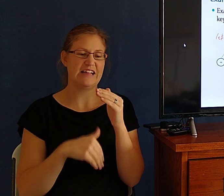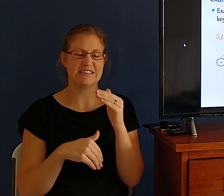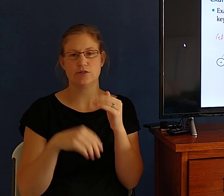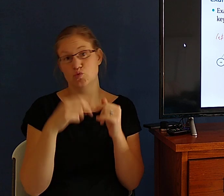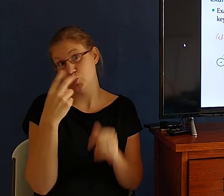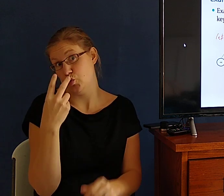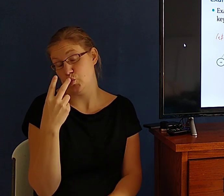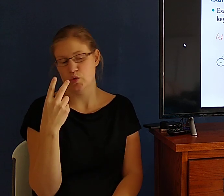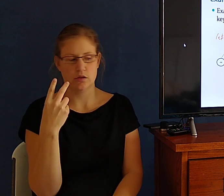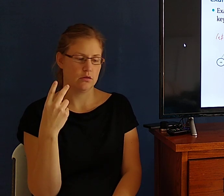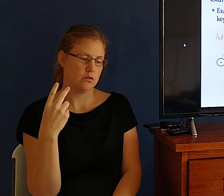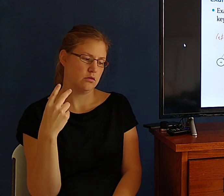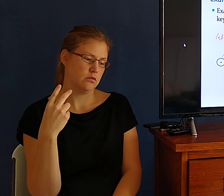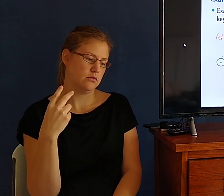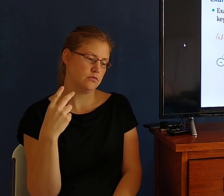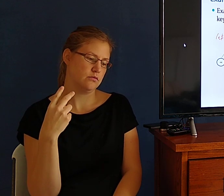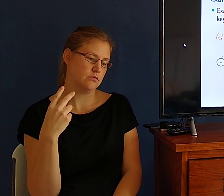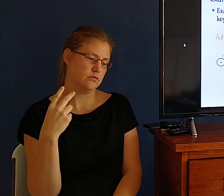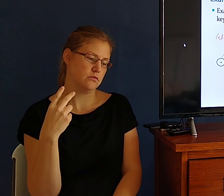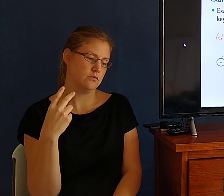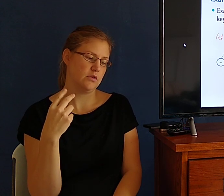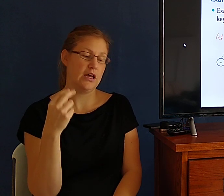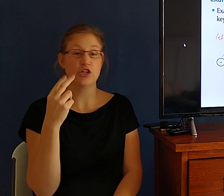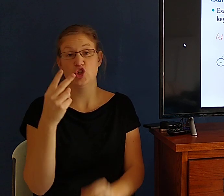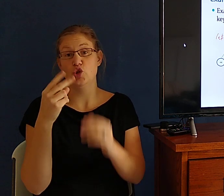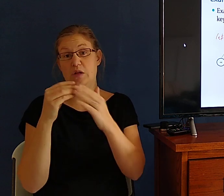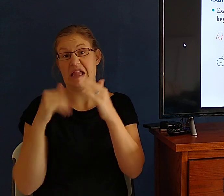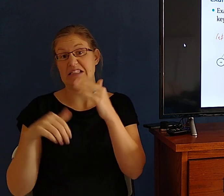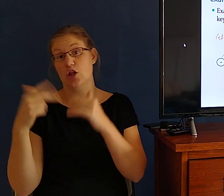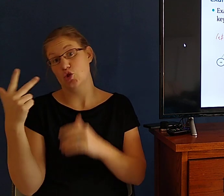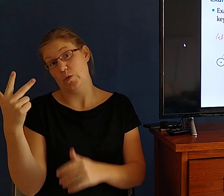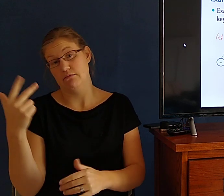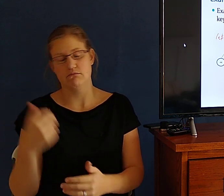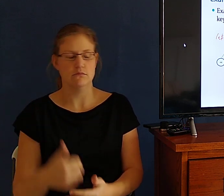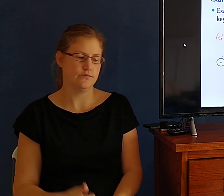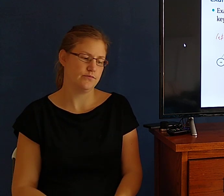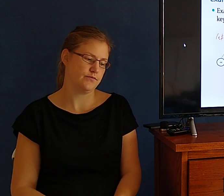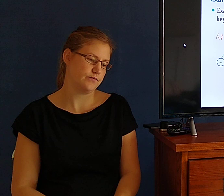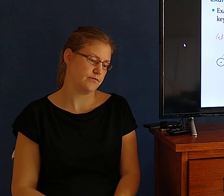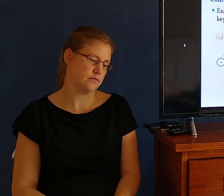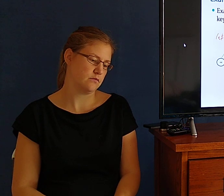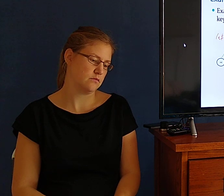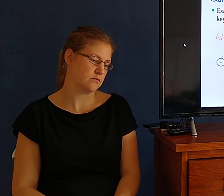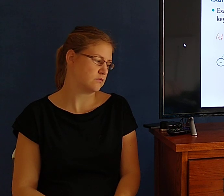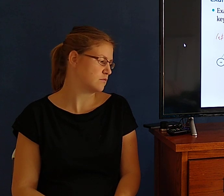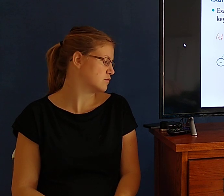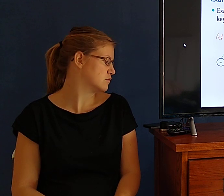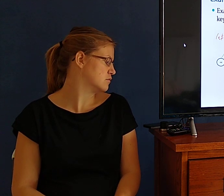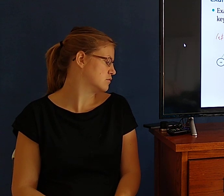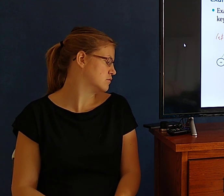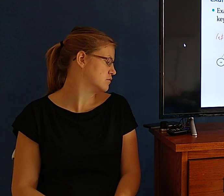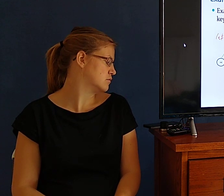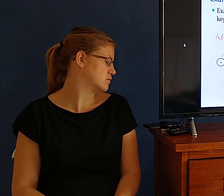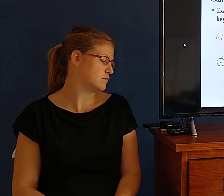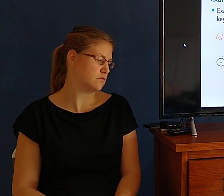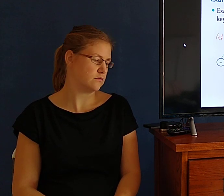2, and 2 is less than 3. Okay, and let's assume this is the